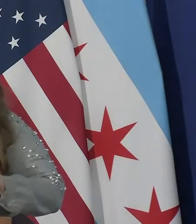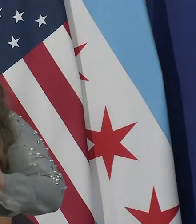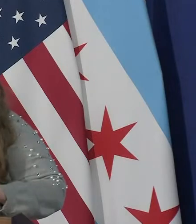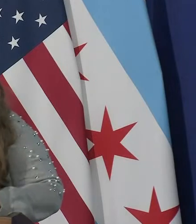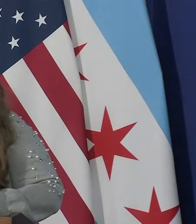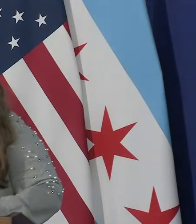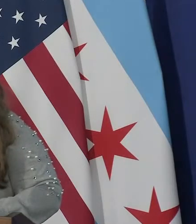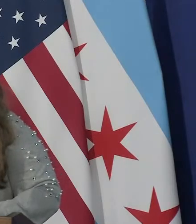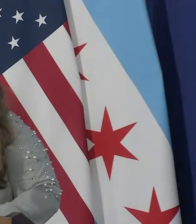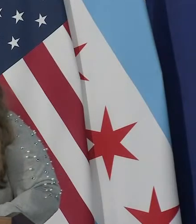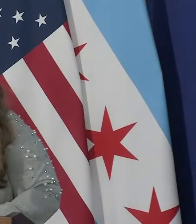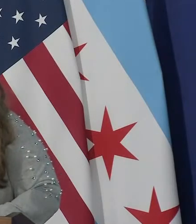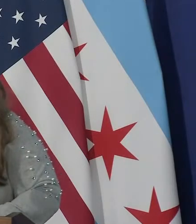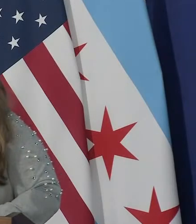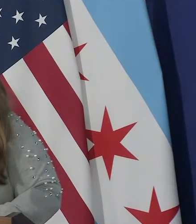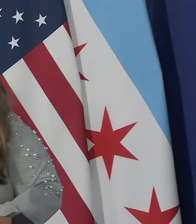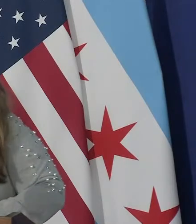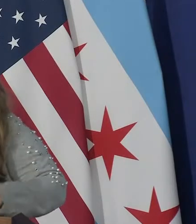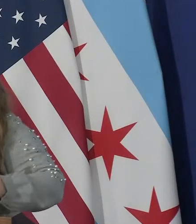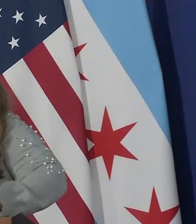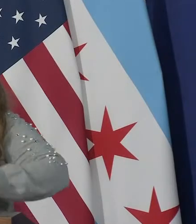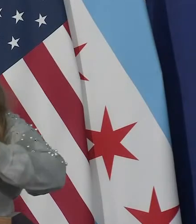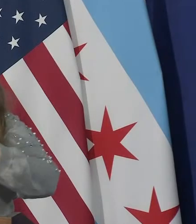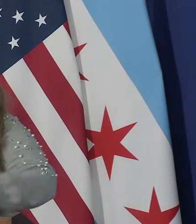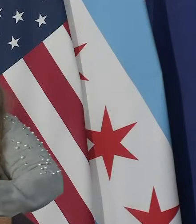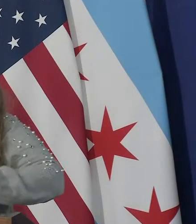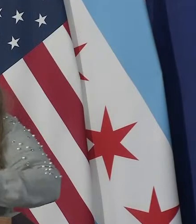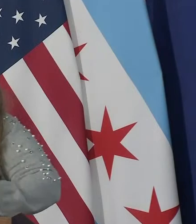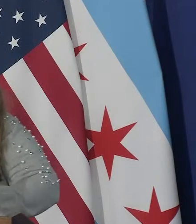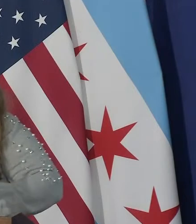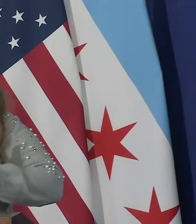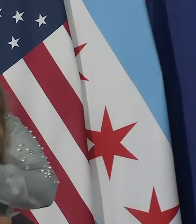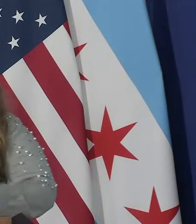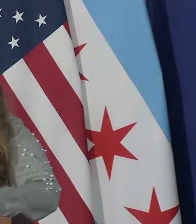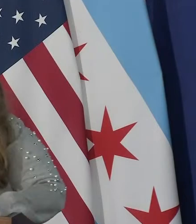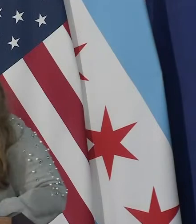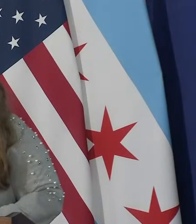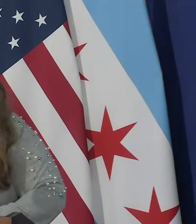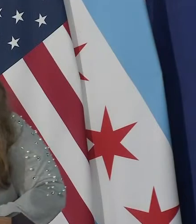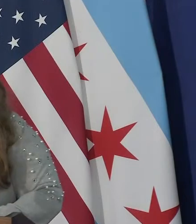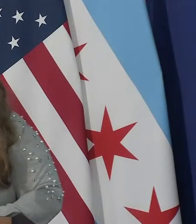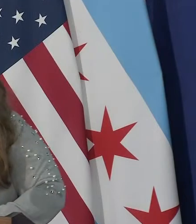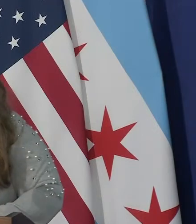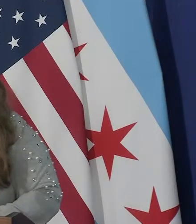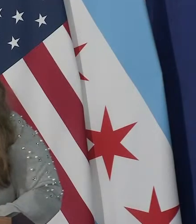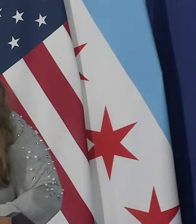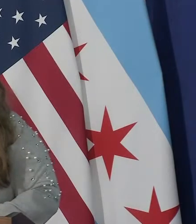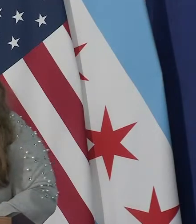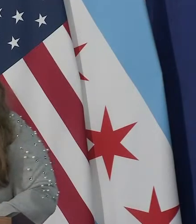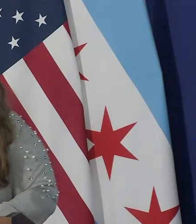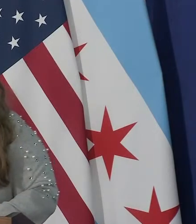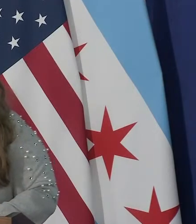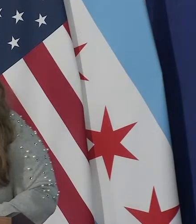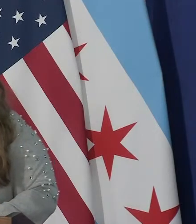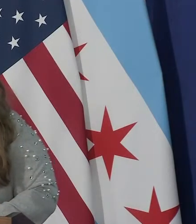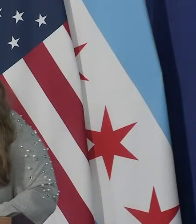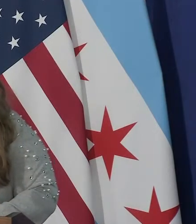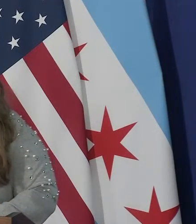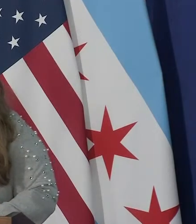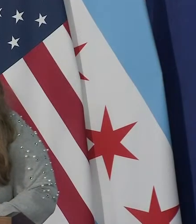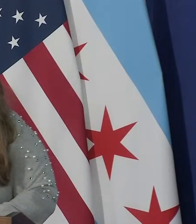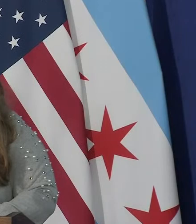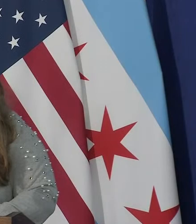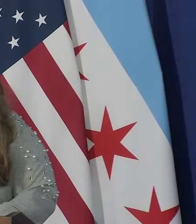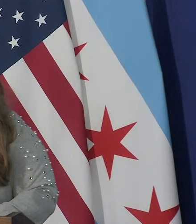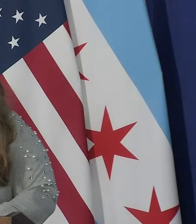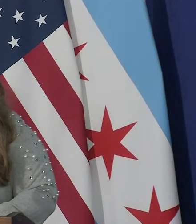y la ciudad está recibiendo del gobierno federal más y más vacunas y así se estarán haciendo disponible al público. La